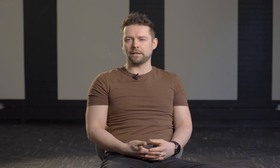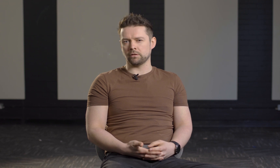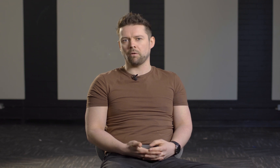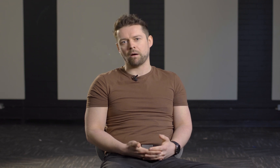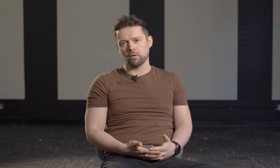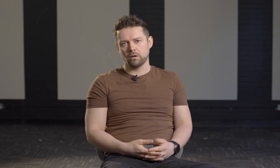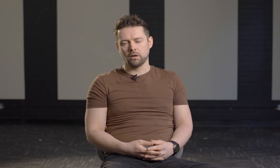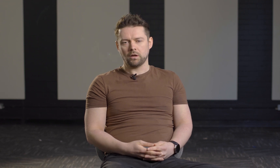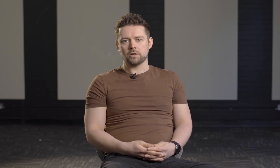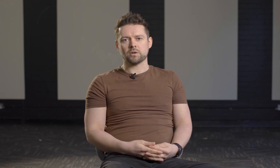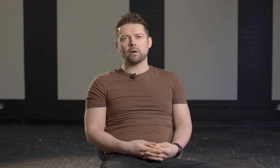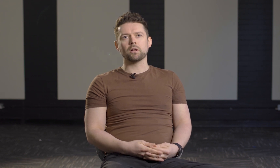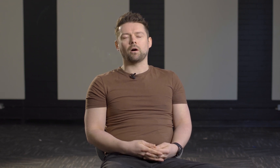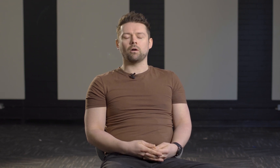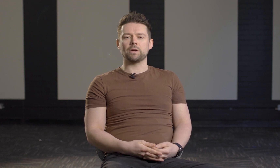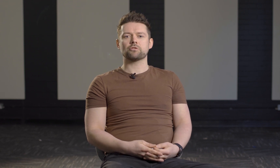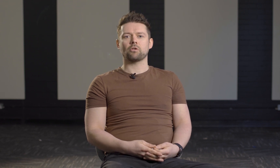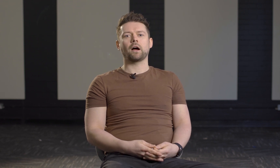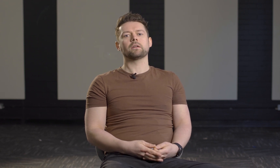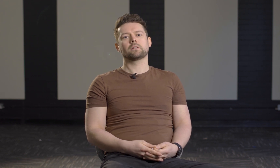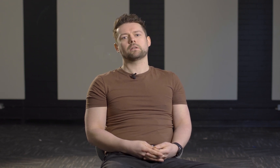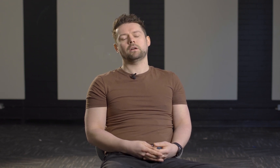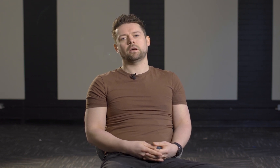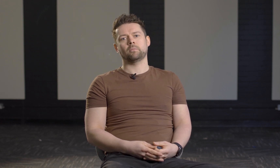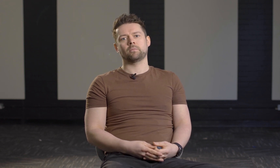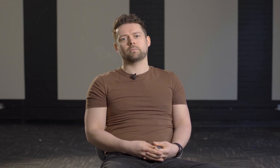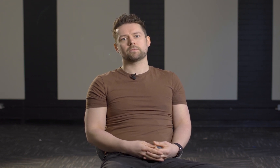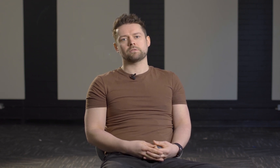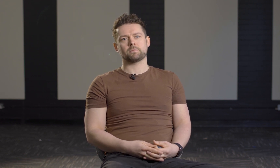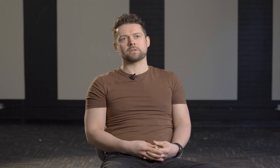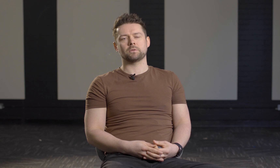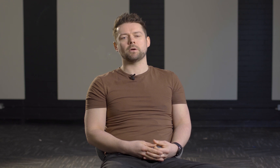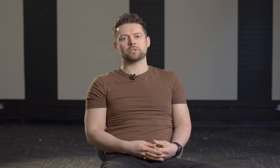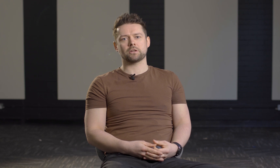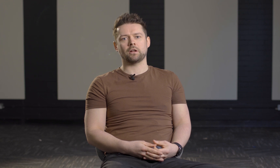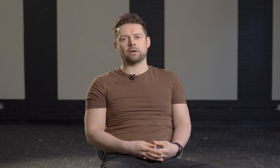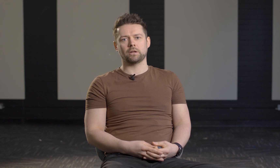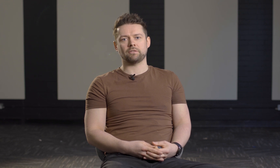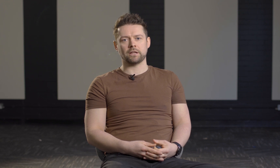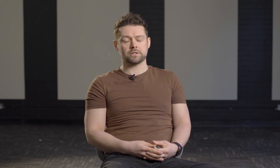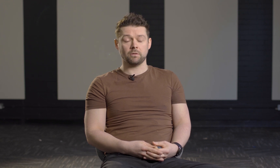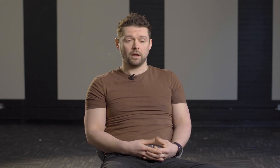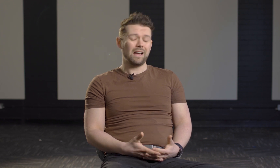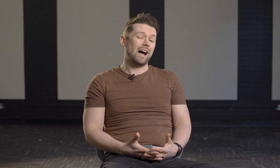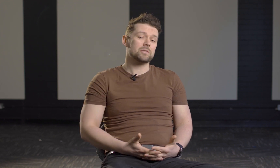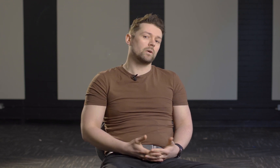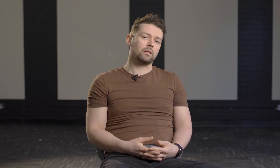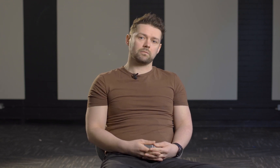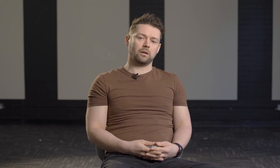didn't go out. So I will always try to respond to an emergency call out if I need to, as will a lot of